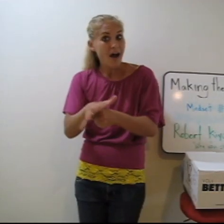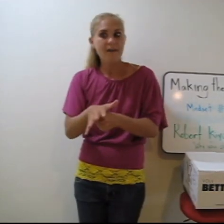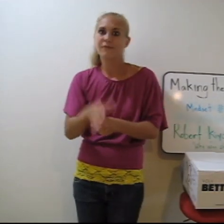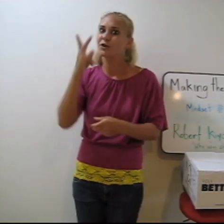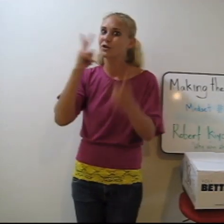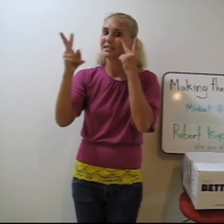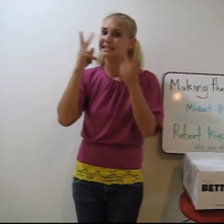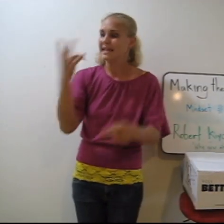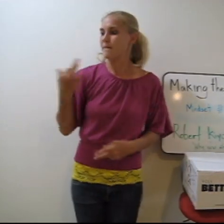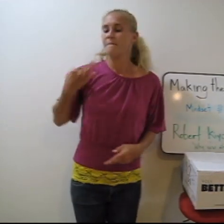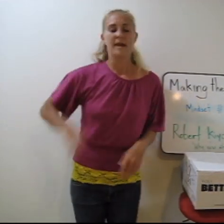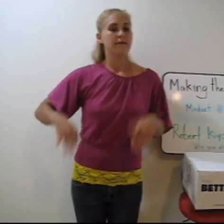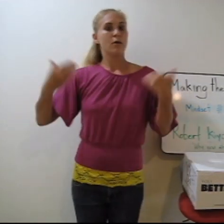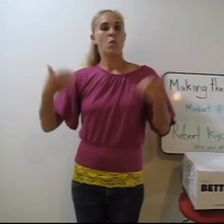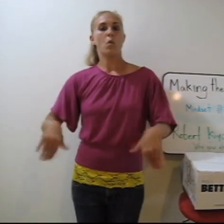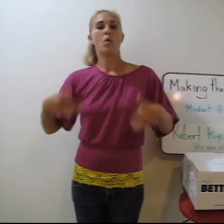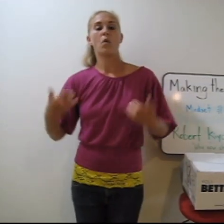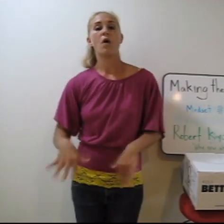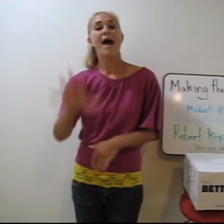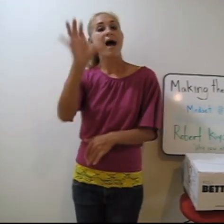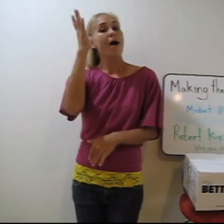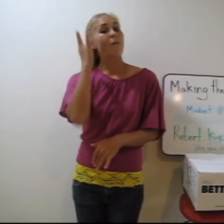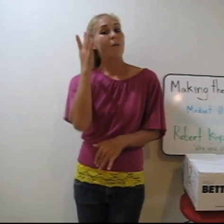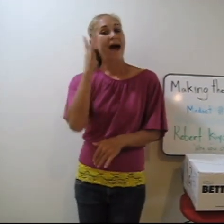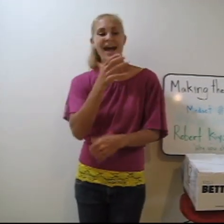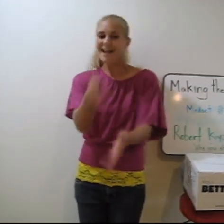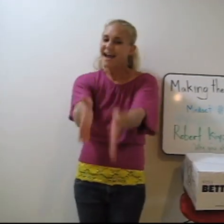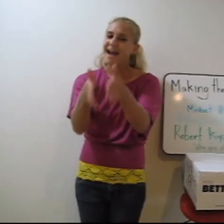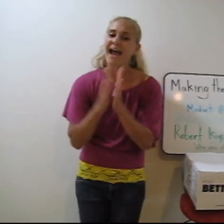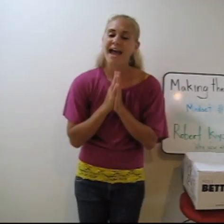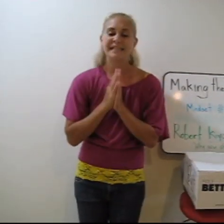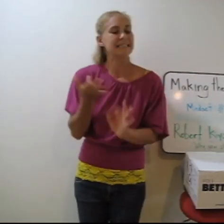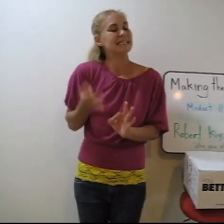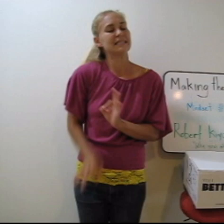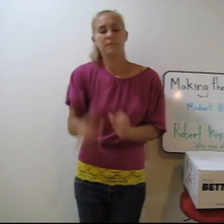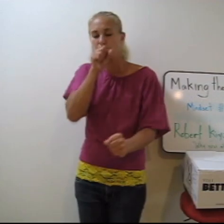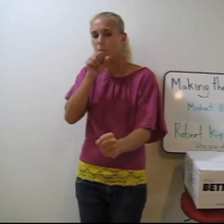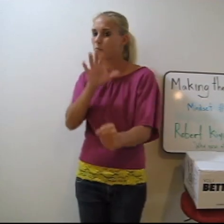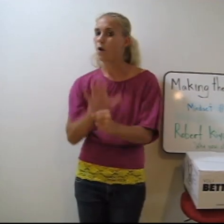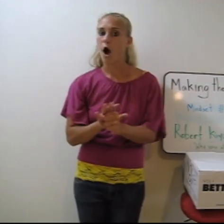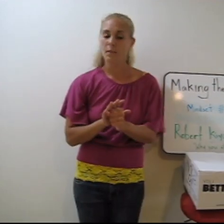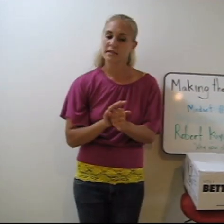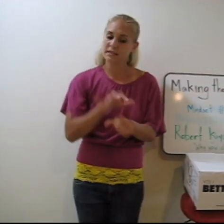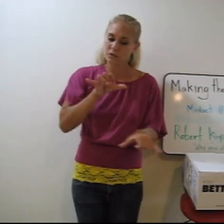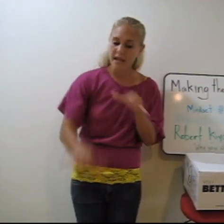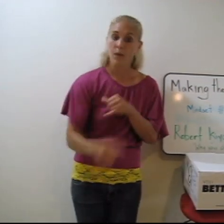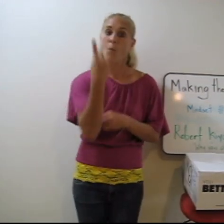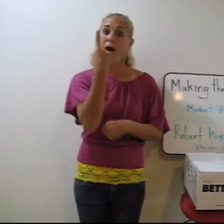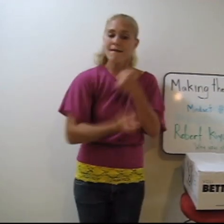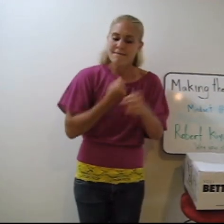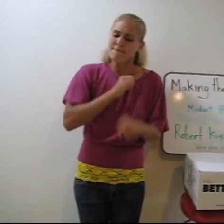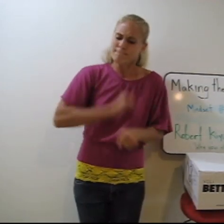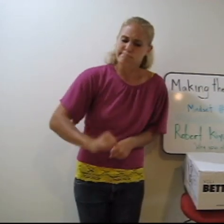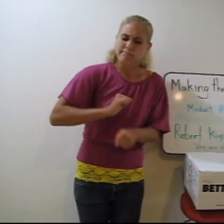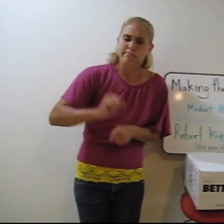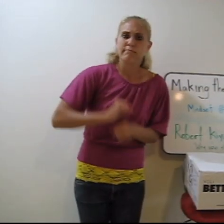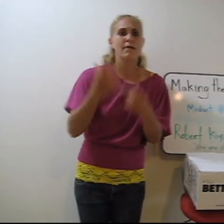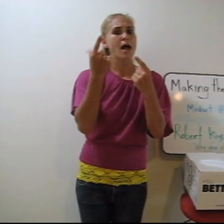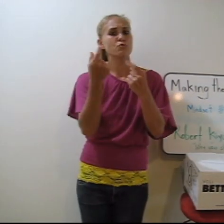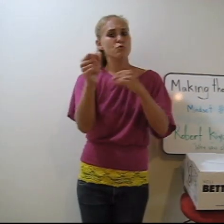astronomical. That is why I ask you to simply commit to being here a year from now and do the simple basics all along